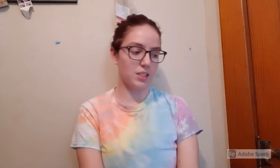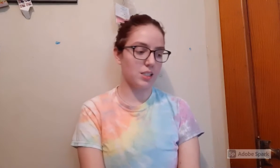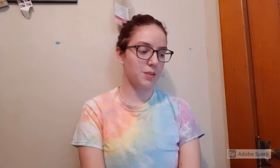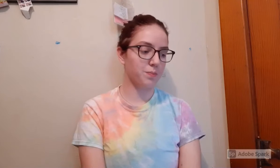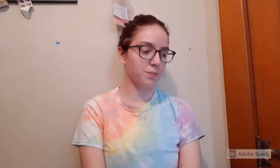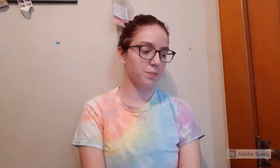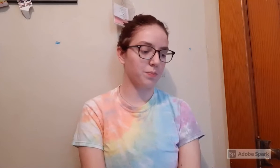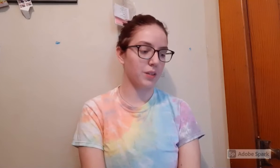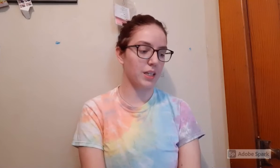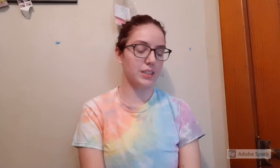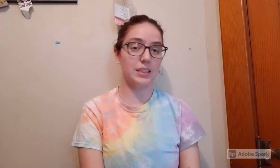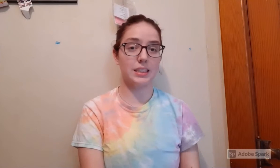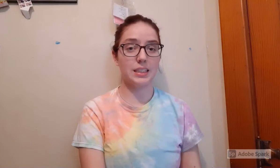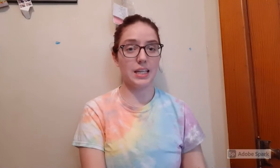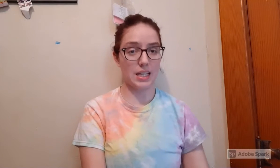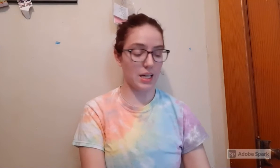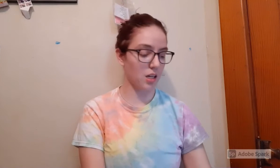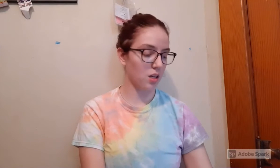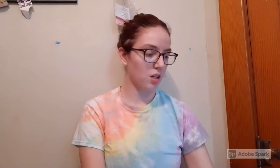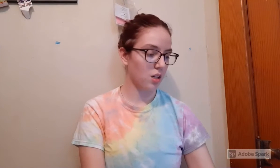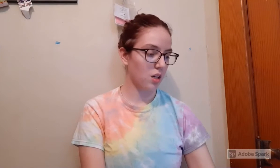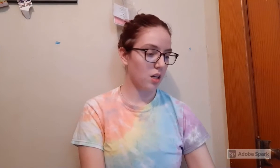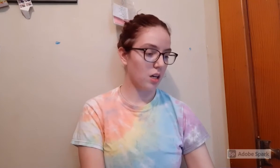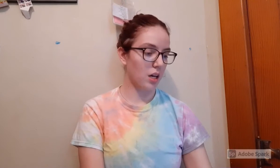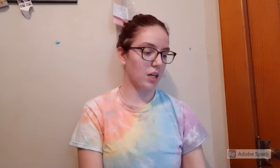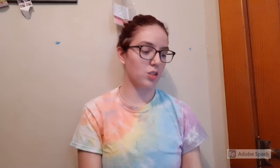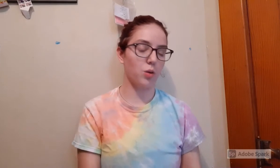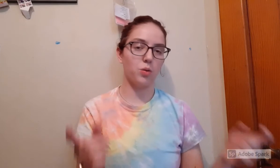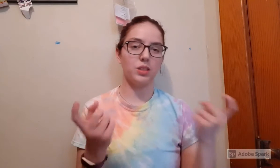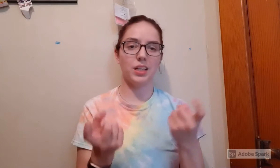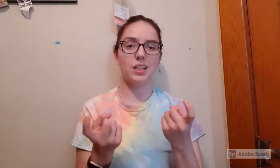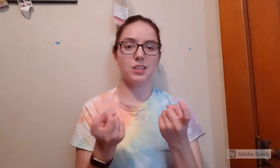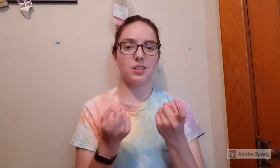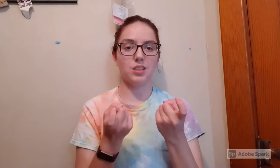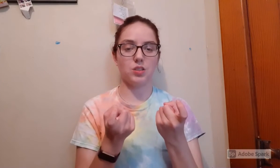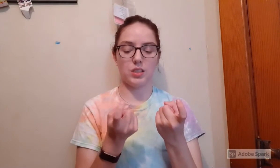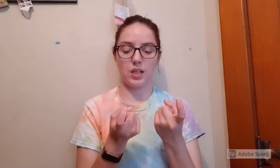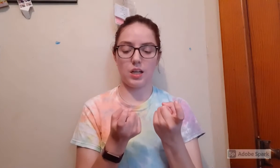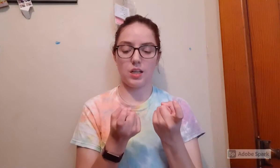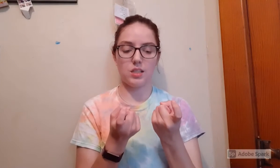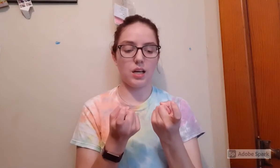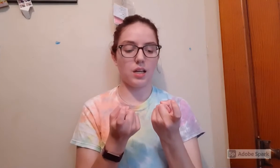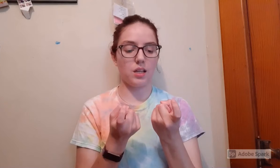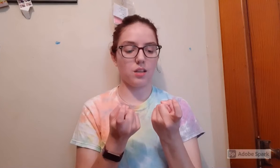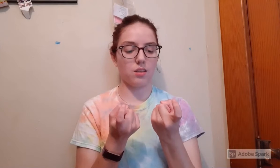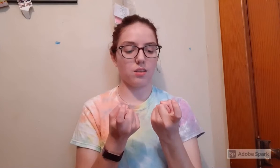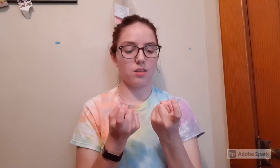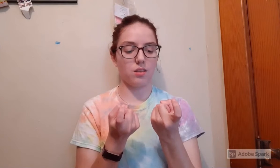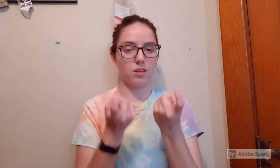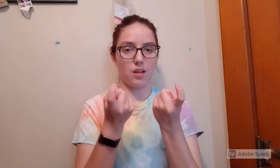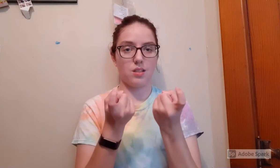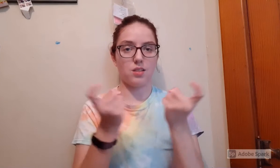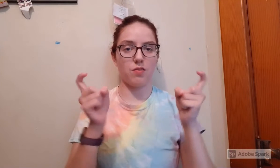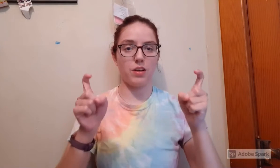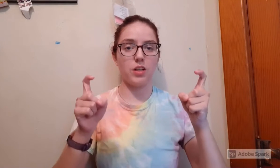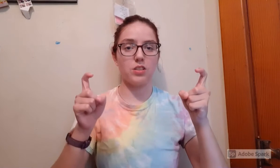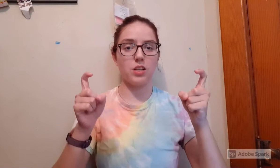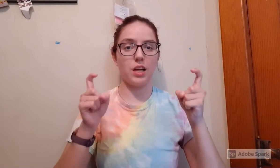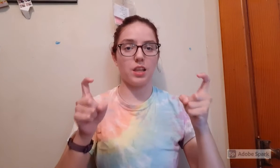tennis is skiing. And so skiing's interesting. It's like this. Your fingers are like